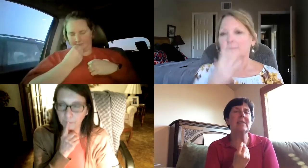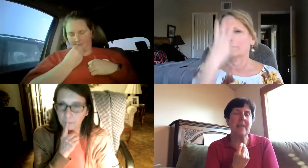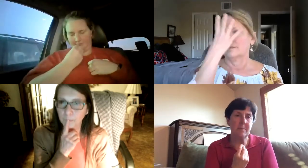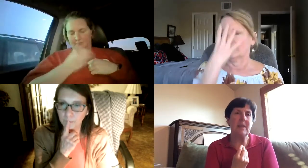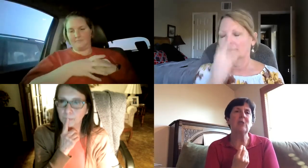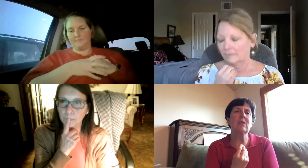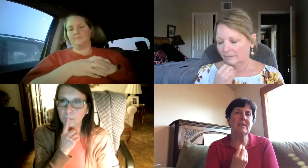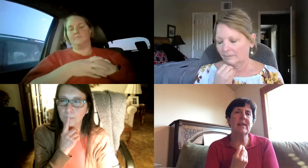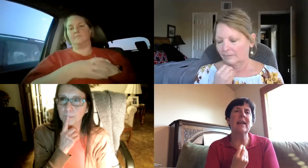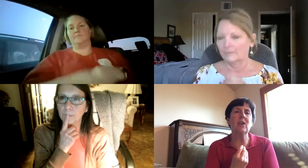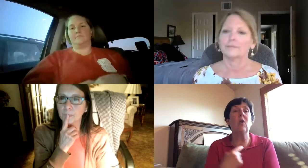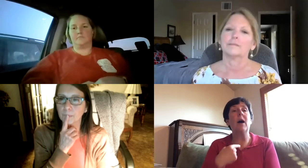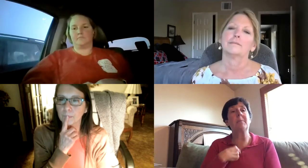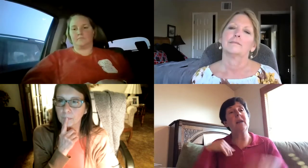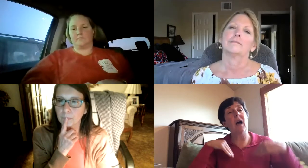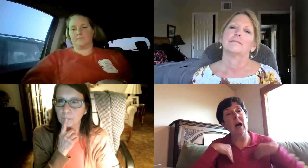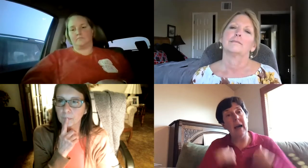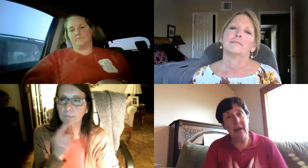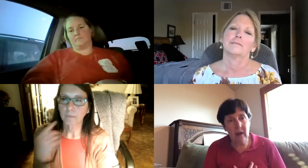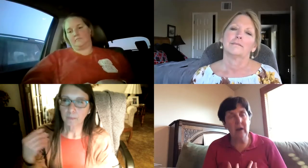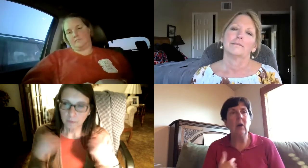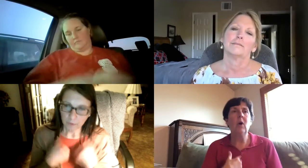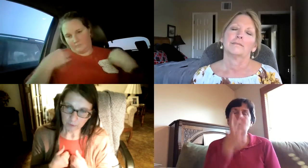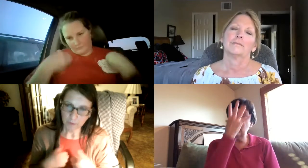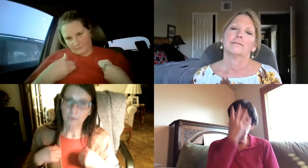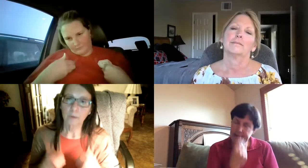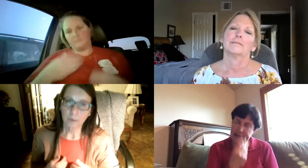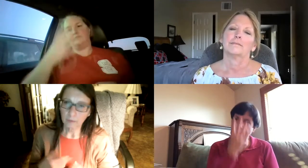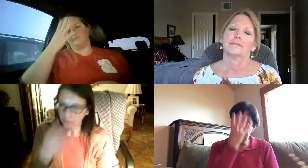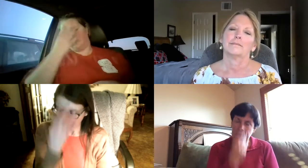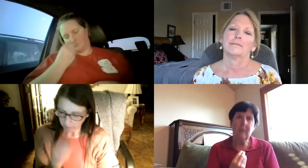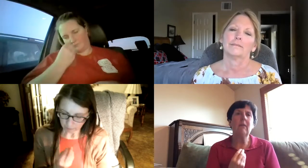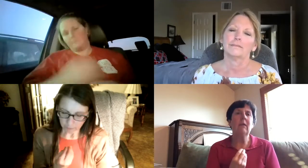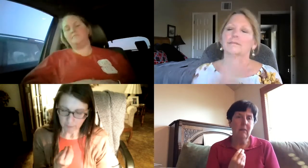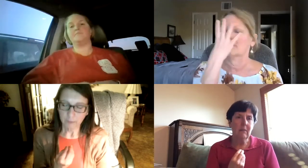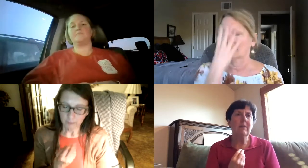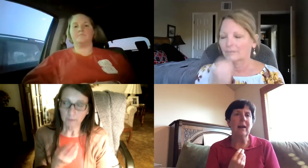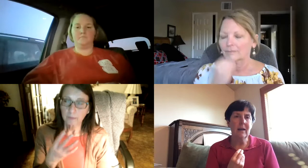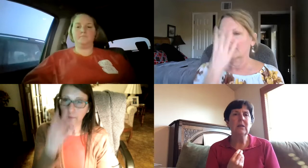or sleepy. You could say, you know, I'm tired. Ooh, I'm sleepy.